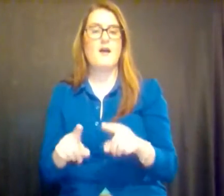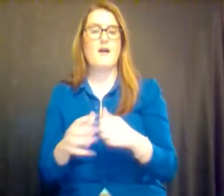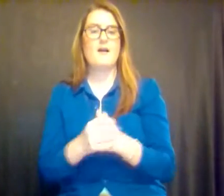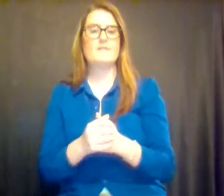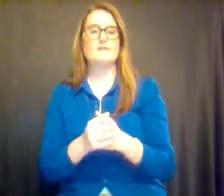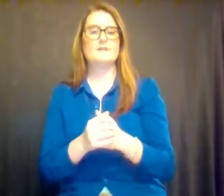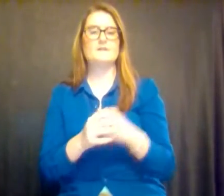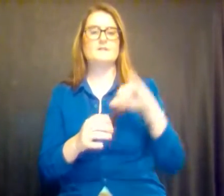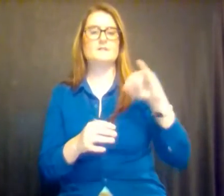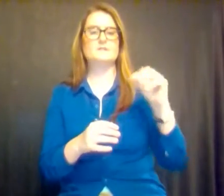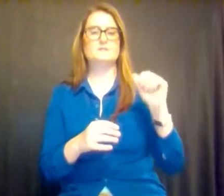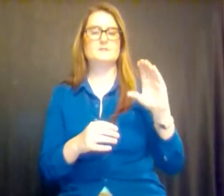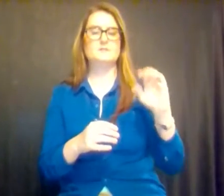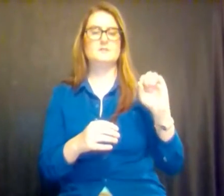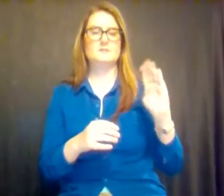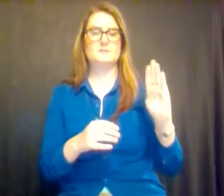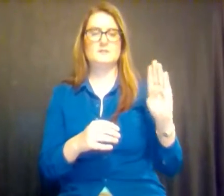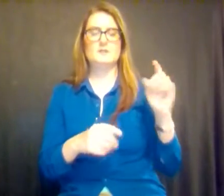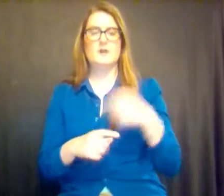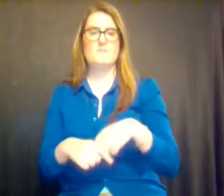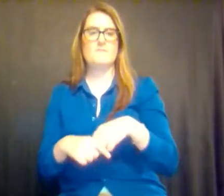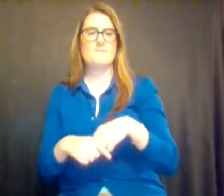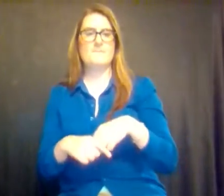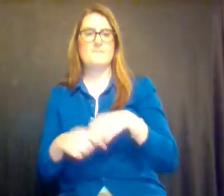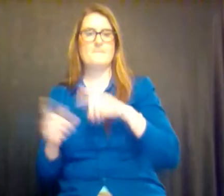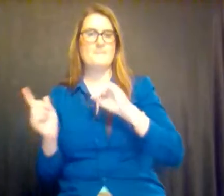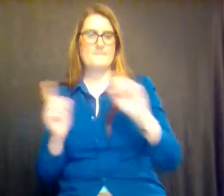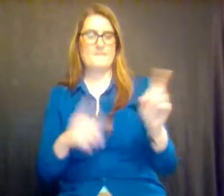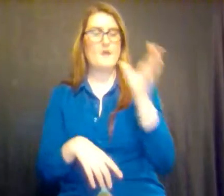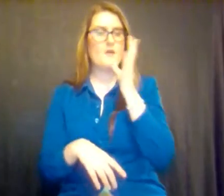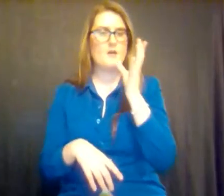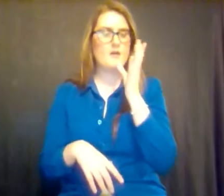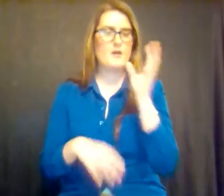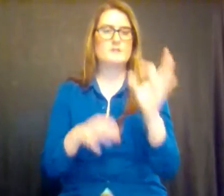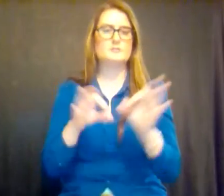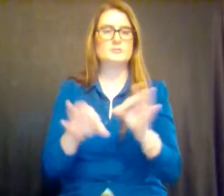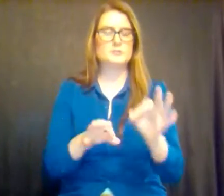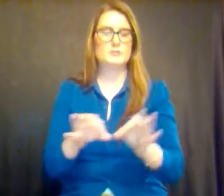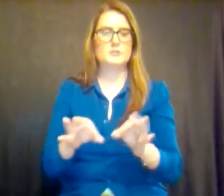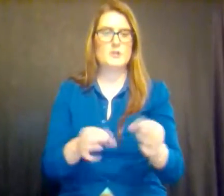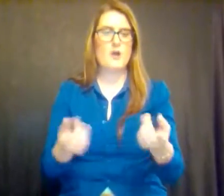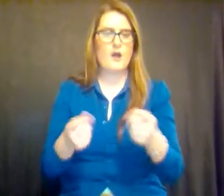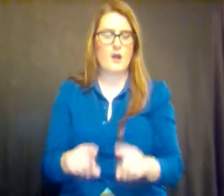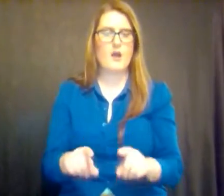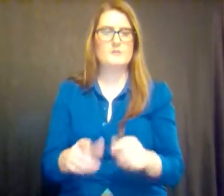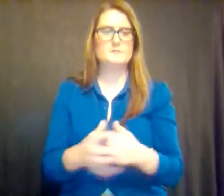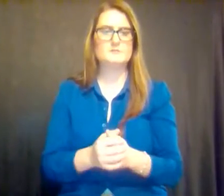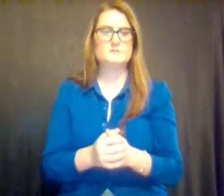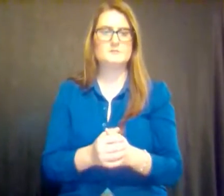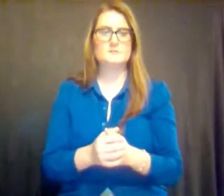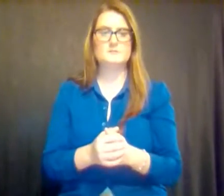hunt. He went straight to Isaac's tent and greeted him. "Here I am, Father. I've brought you fresh meat. Now give me your